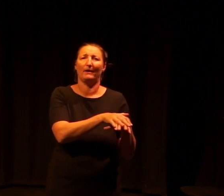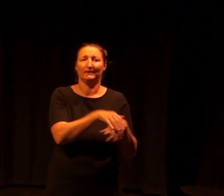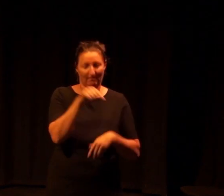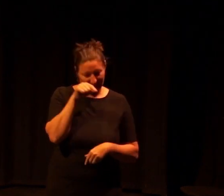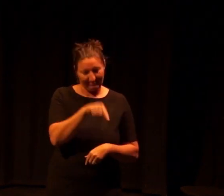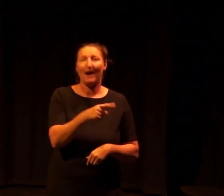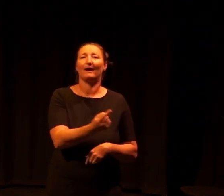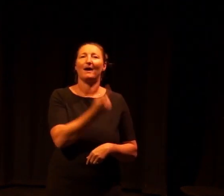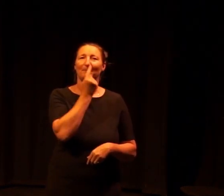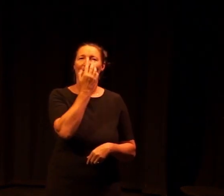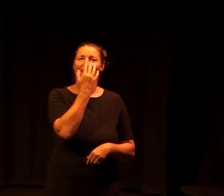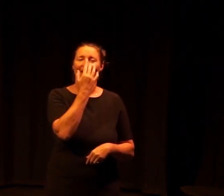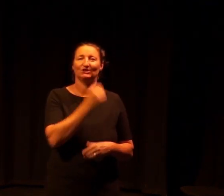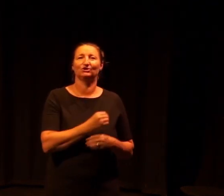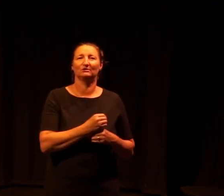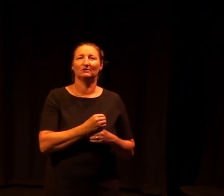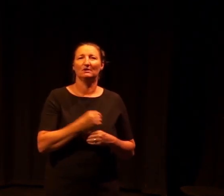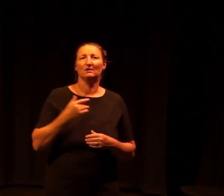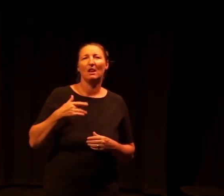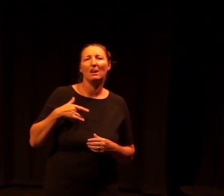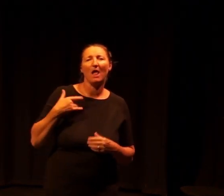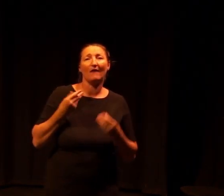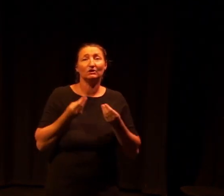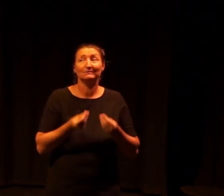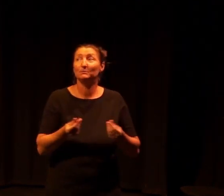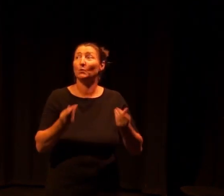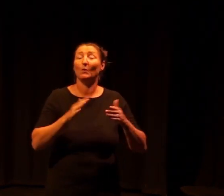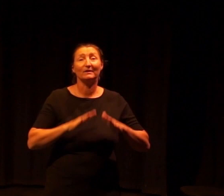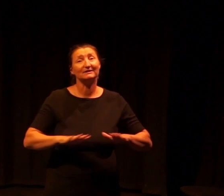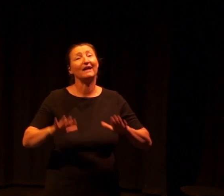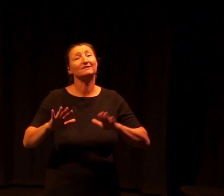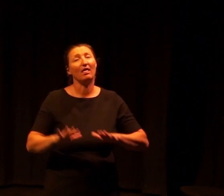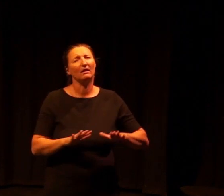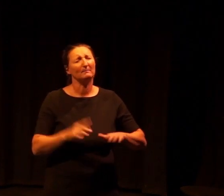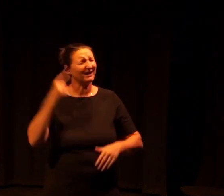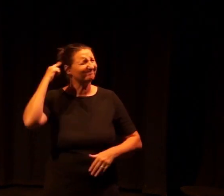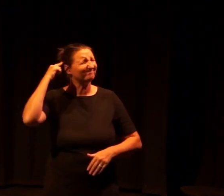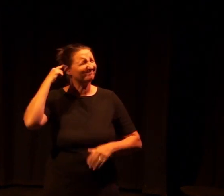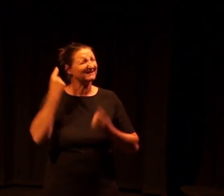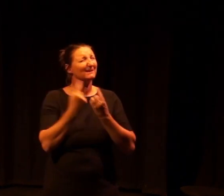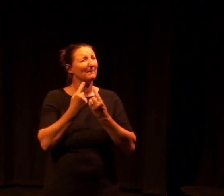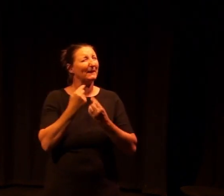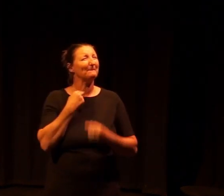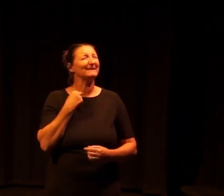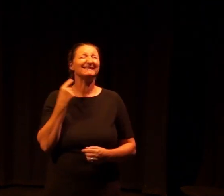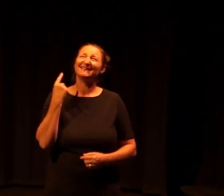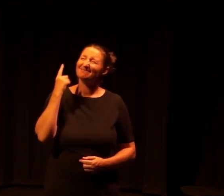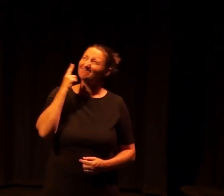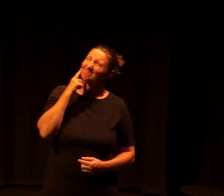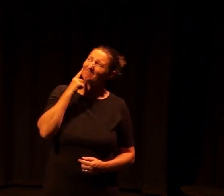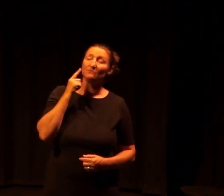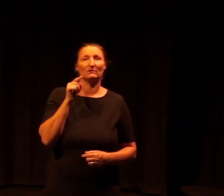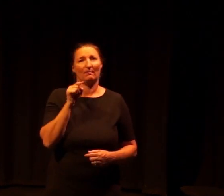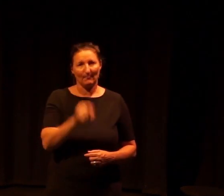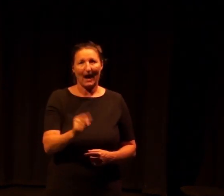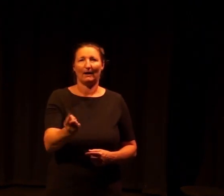That's coming of age. Life smooth and settled. But you feel something's missing. That's coming of